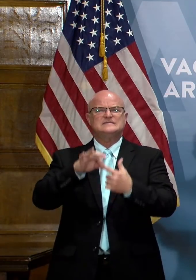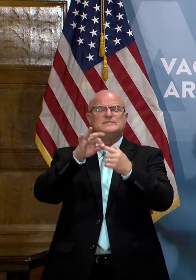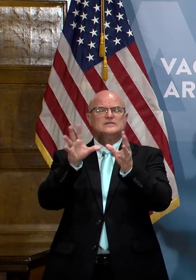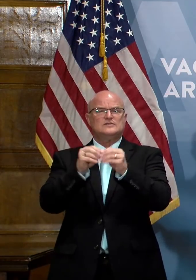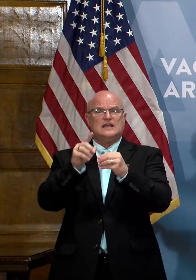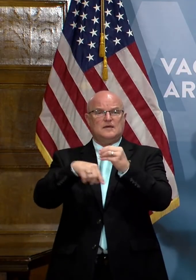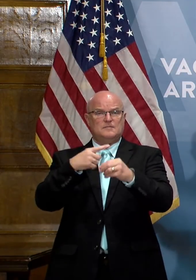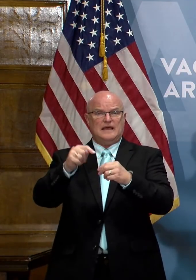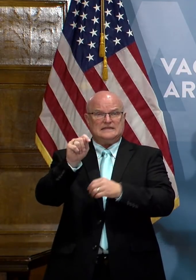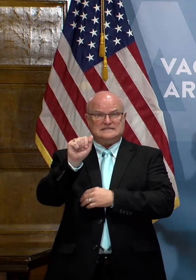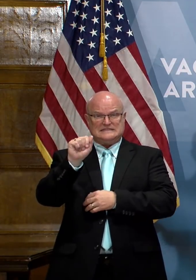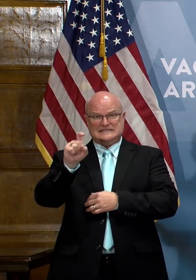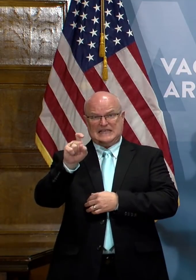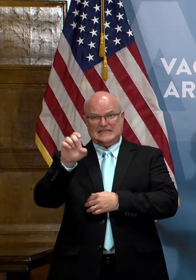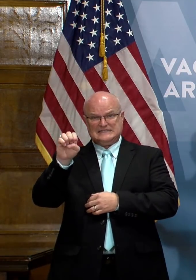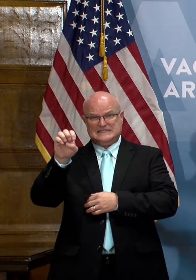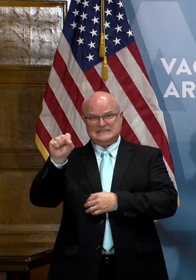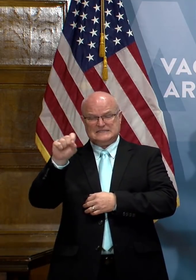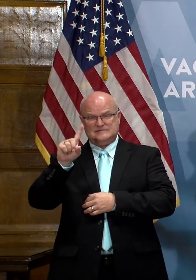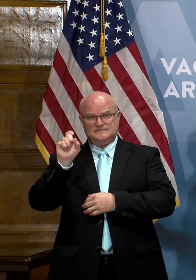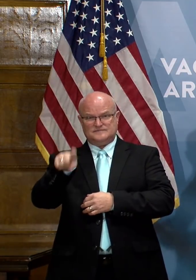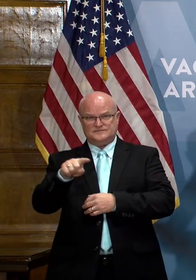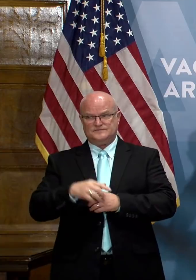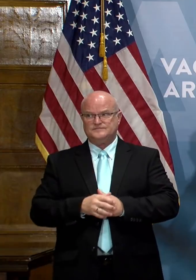session regarding taxes?